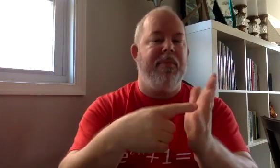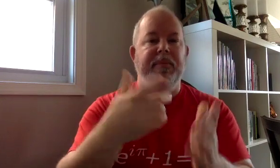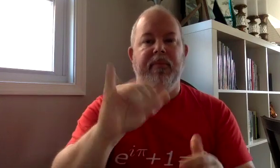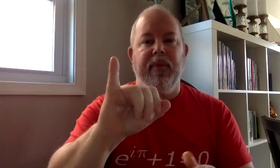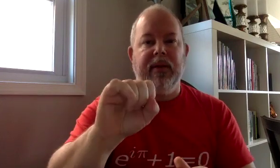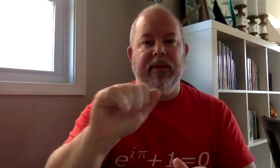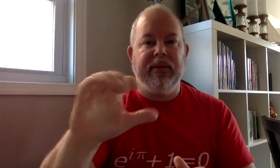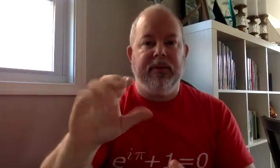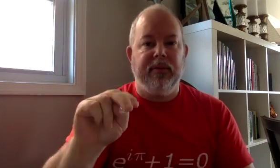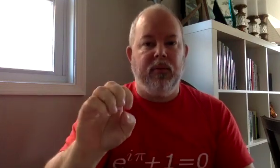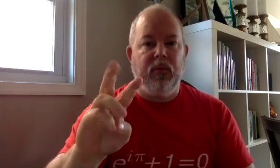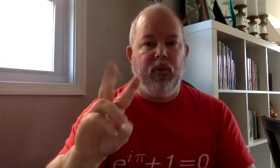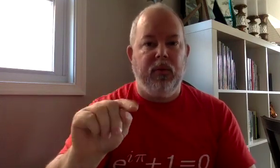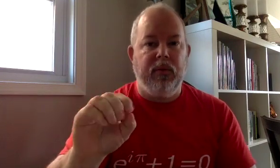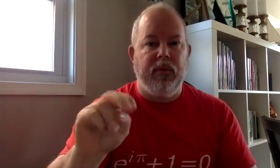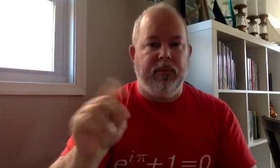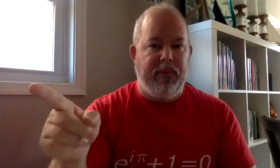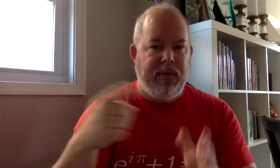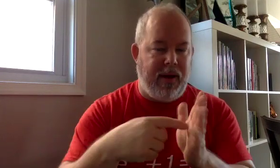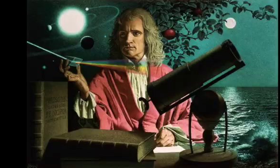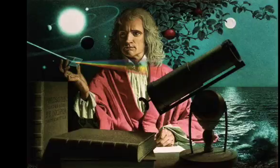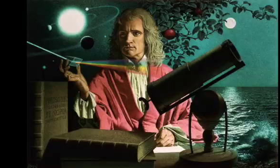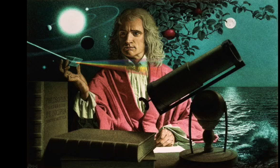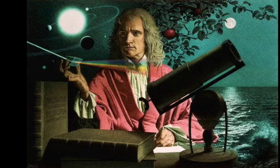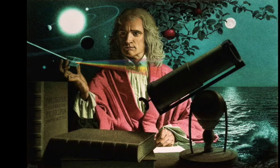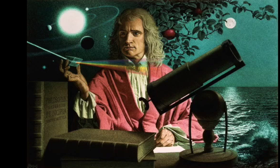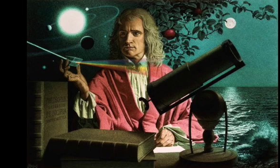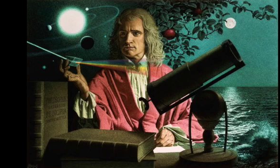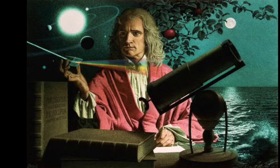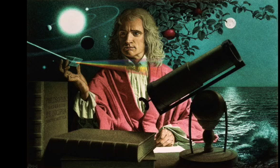killed when Russian missiles struck a military base.